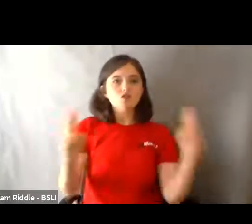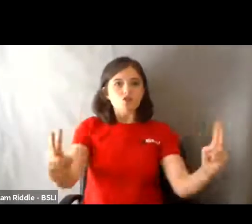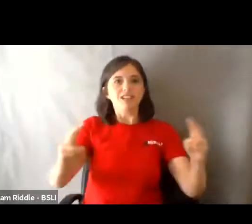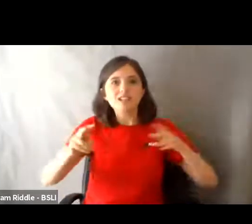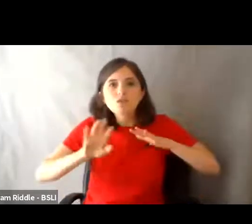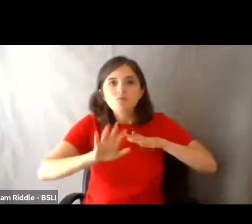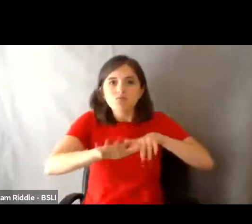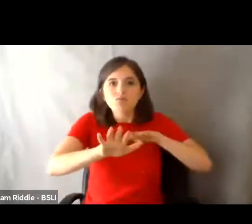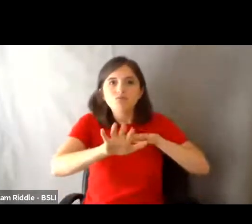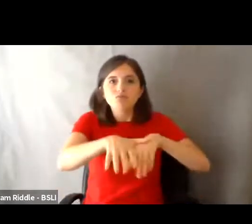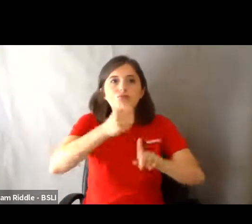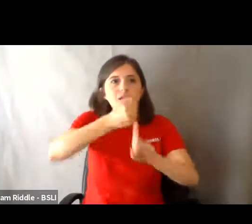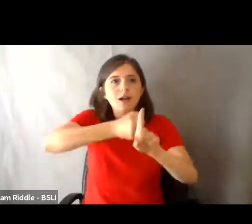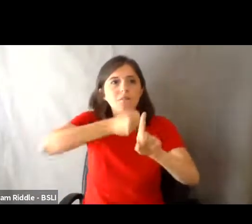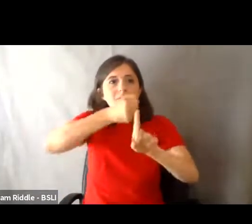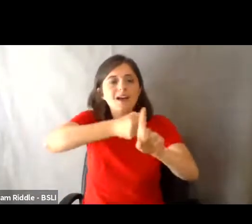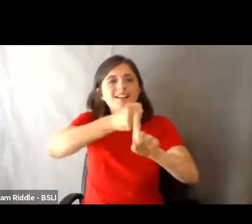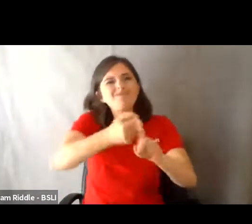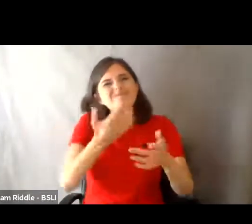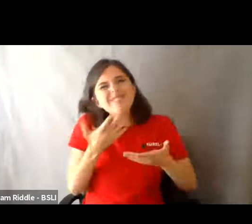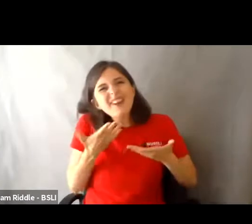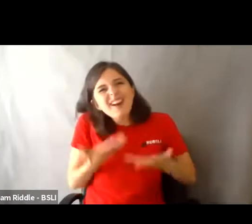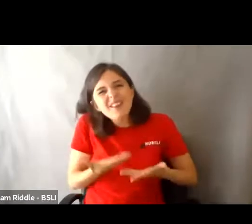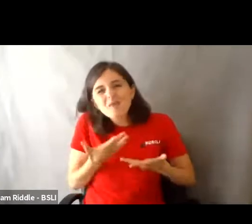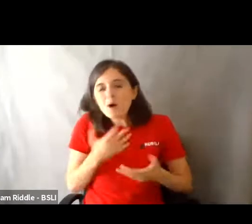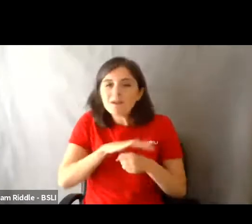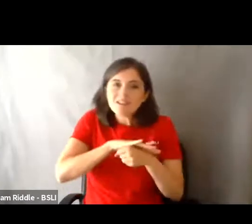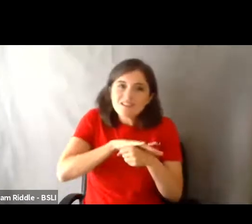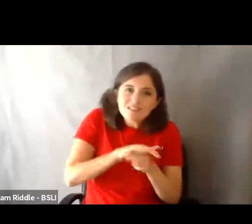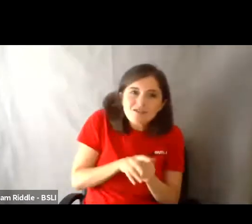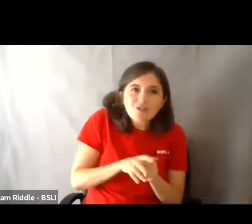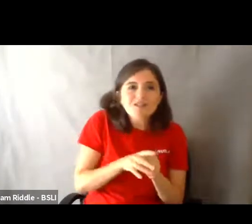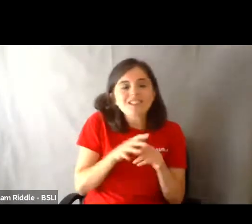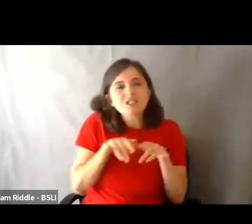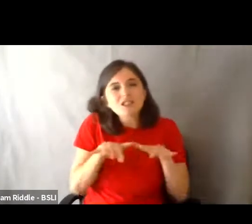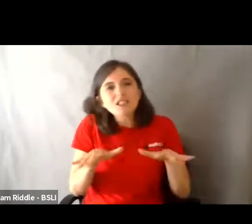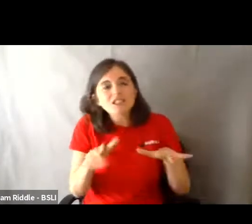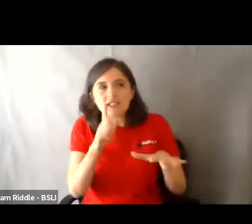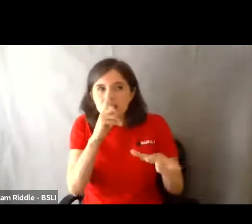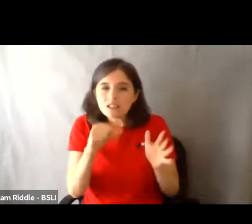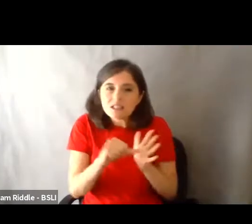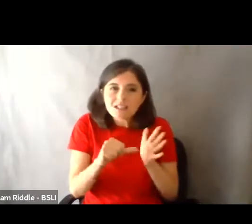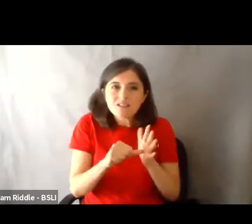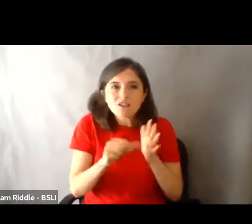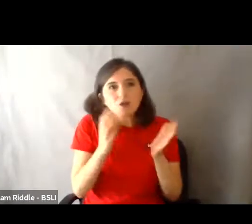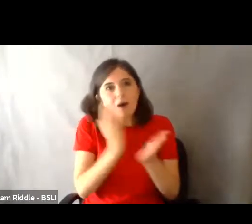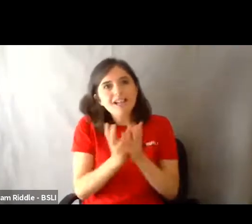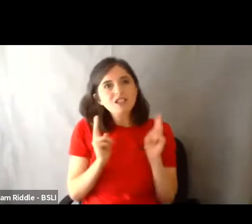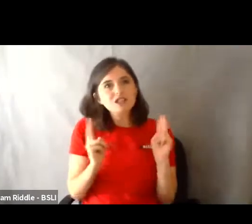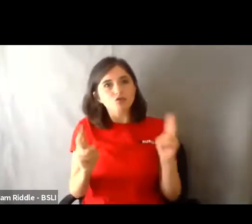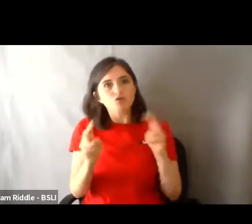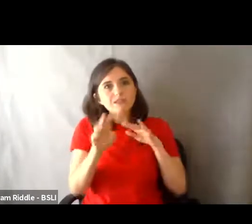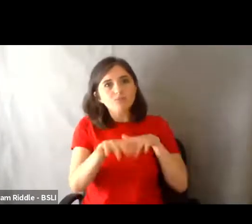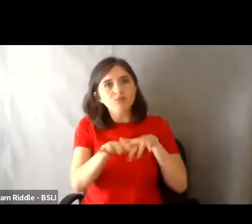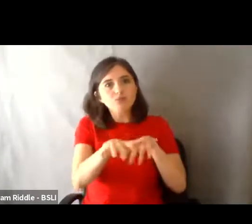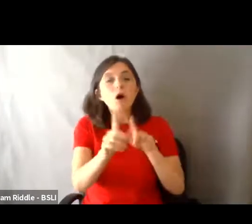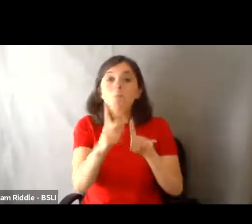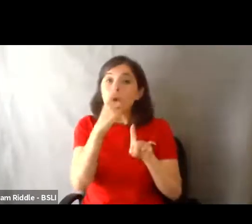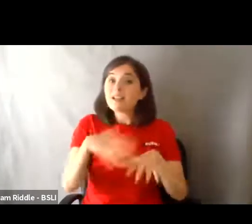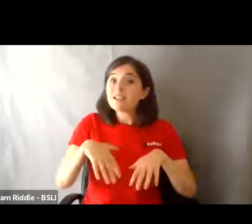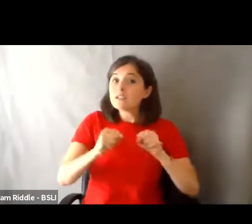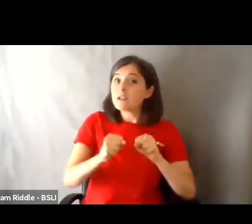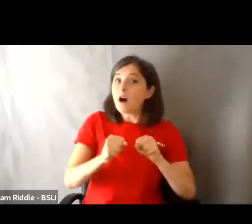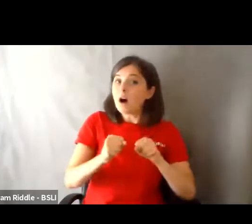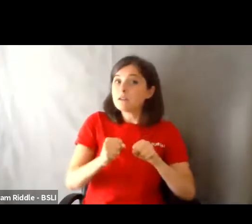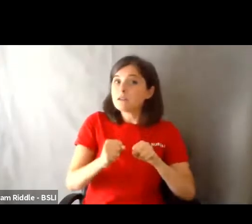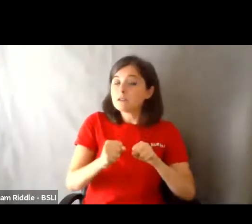moment with coronavirus, it's not easy for us to get out on the streets, we want to start that process with our online day of